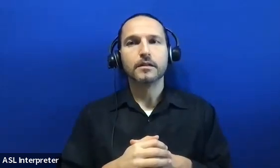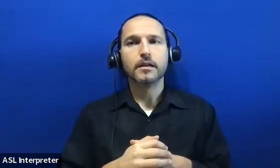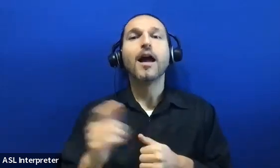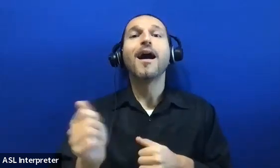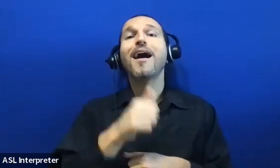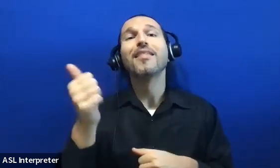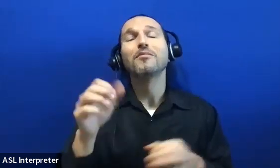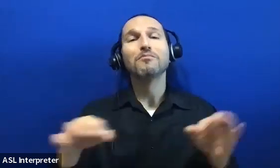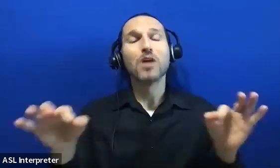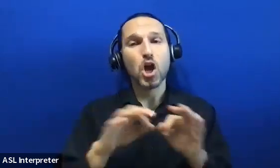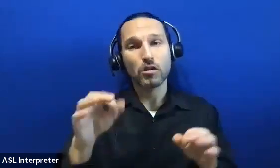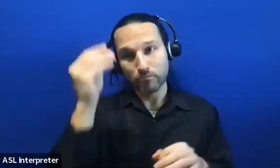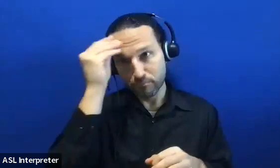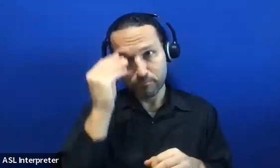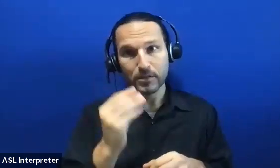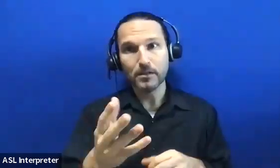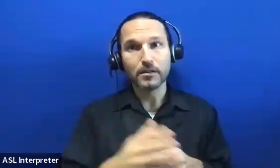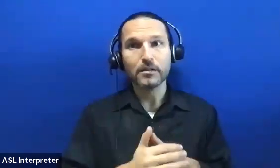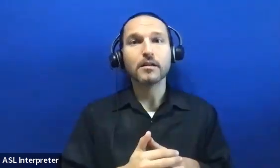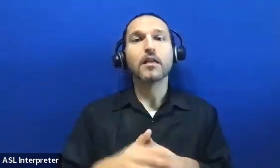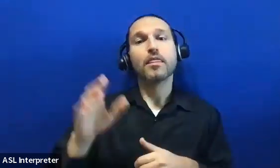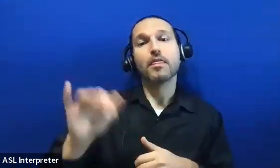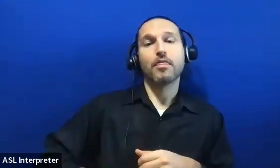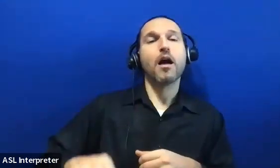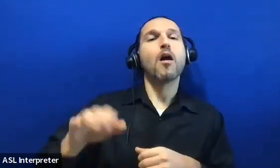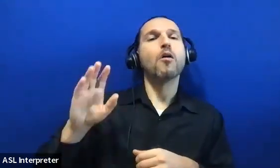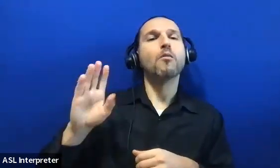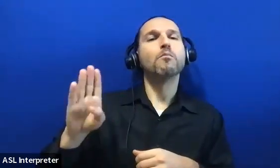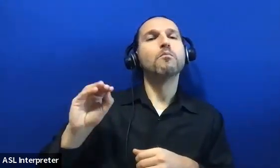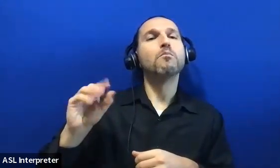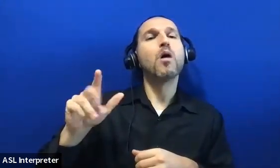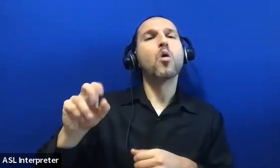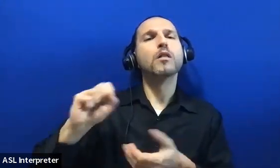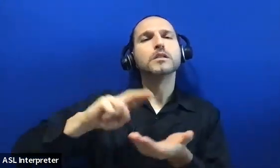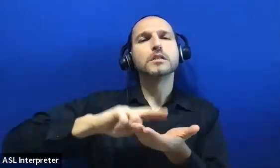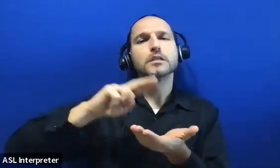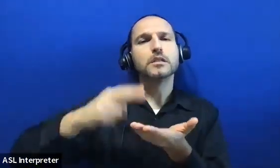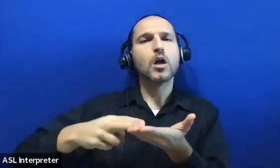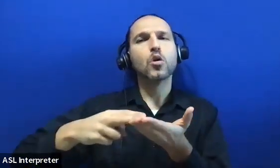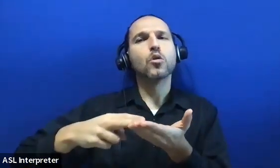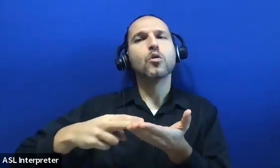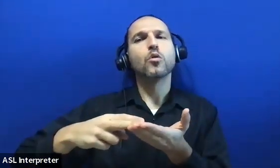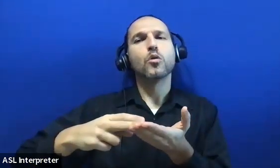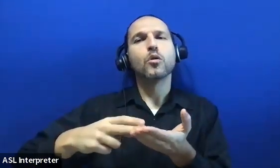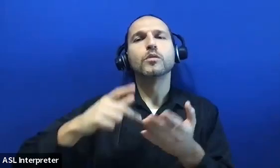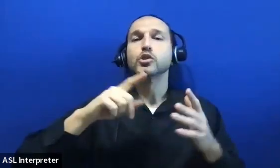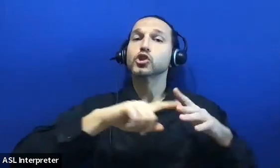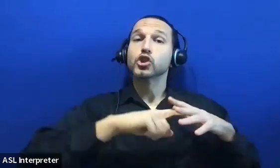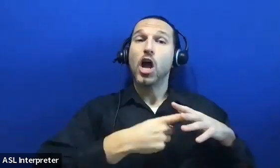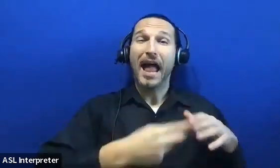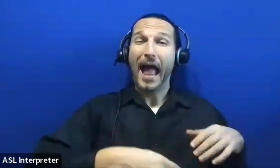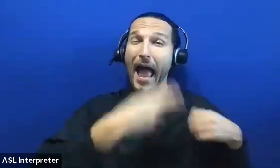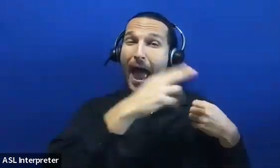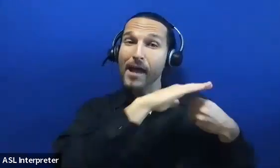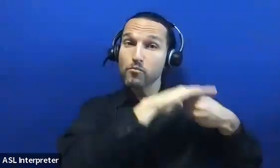Another way of thinking about this is that the bolus is going to follow, going from areas of high